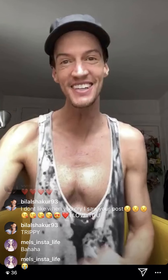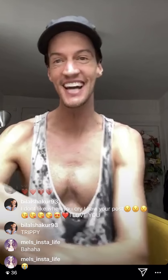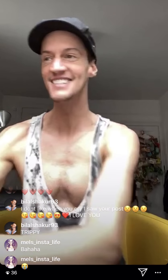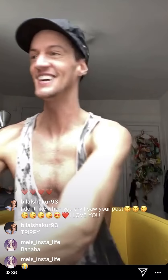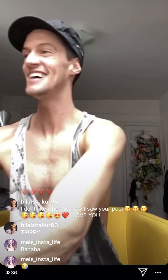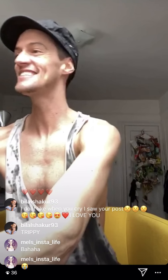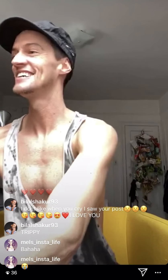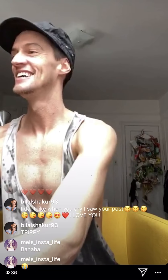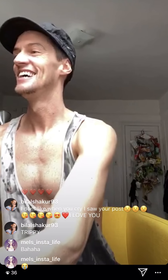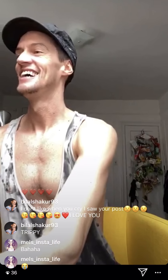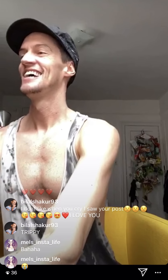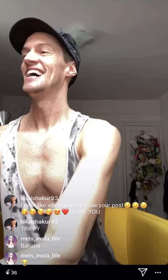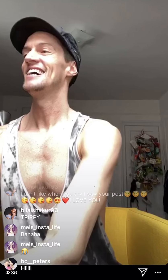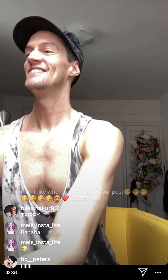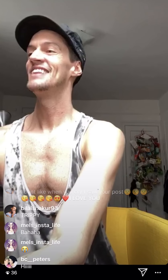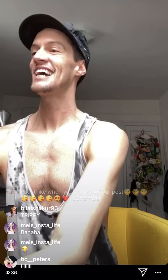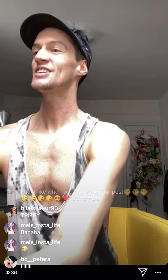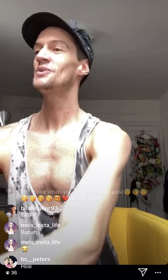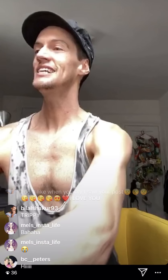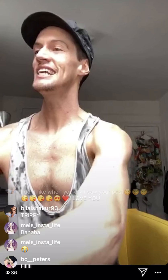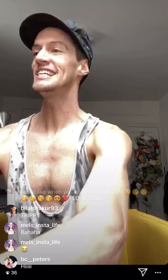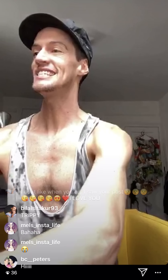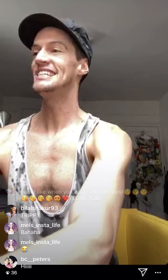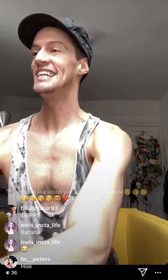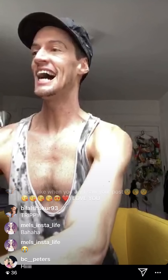you guys. The next one is deny.